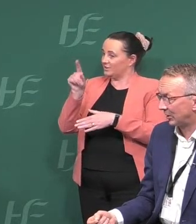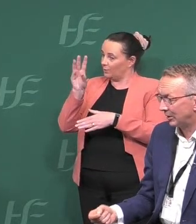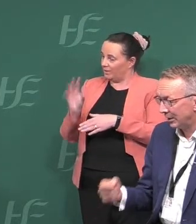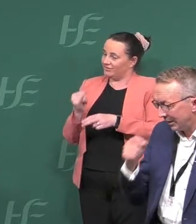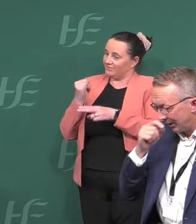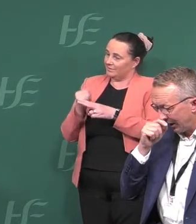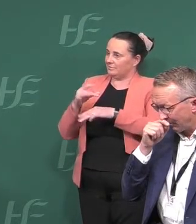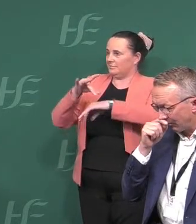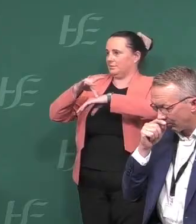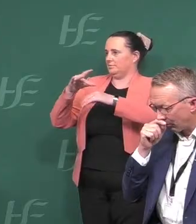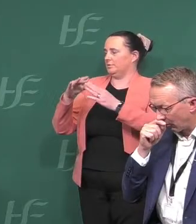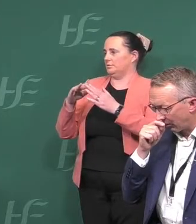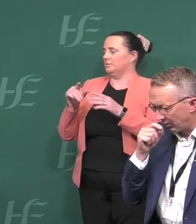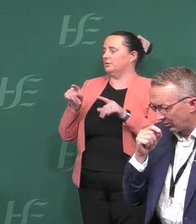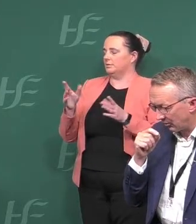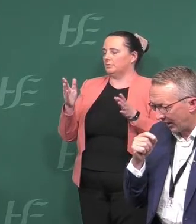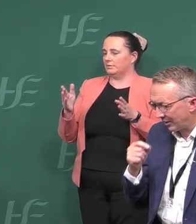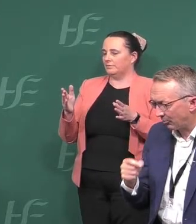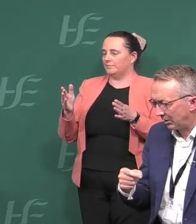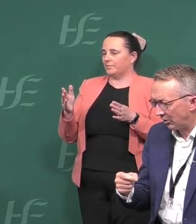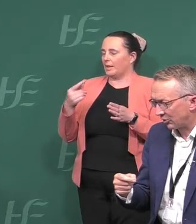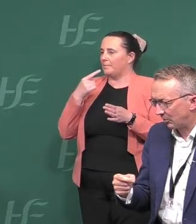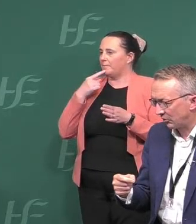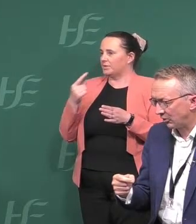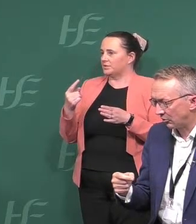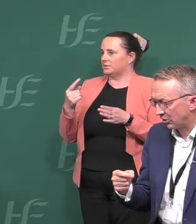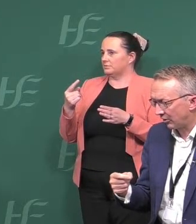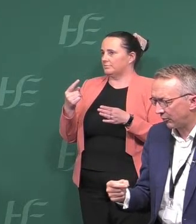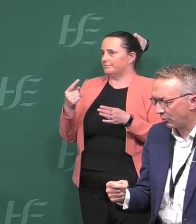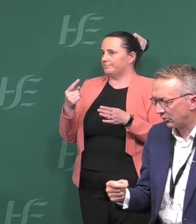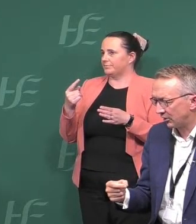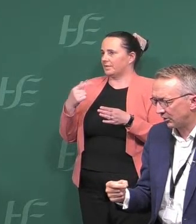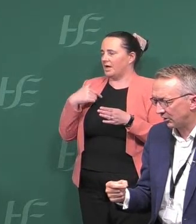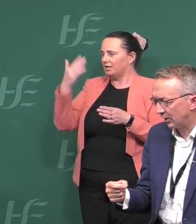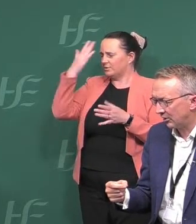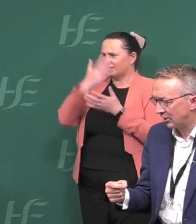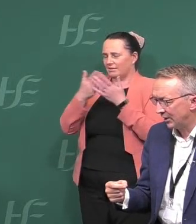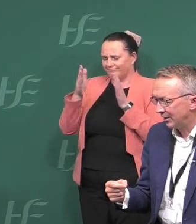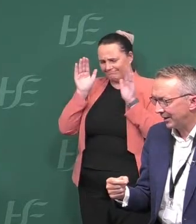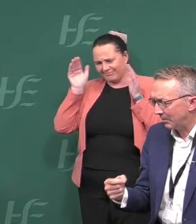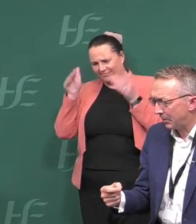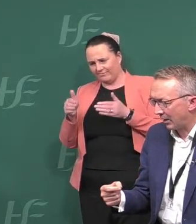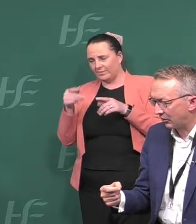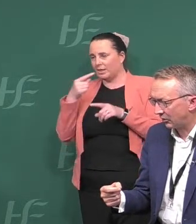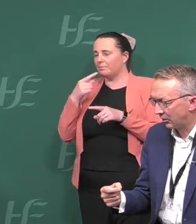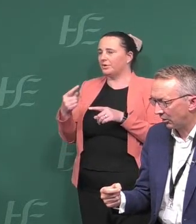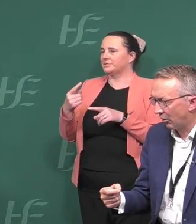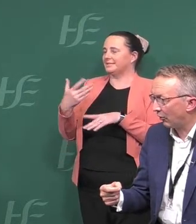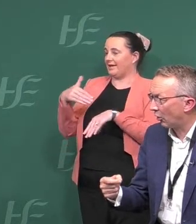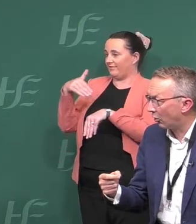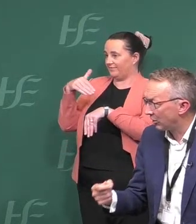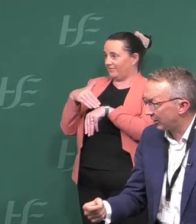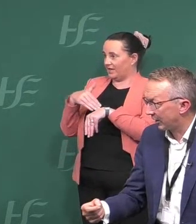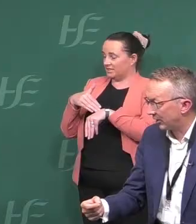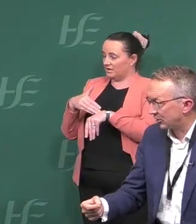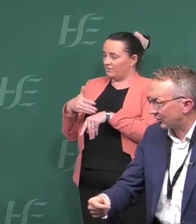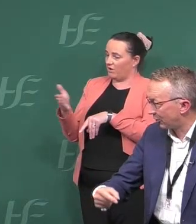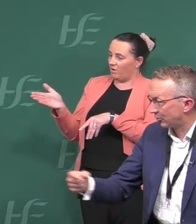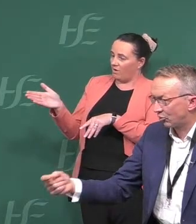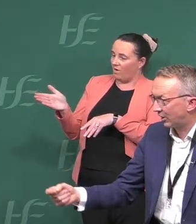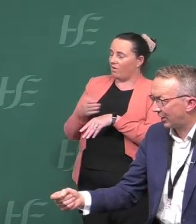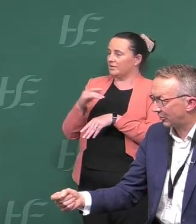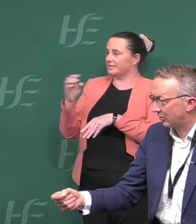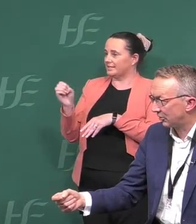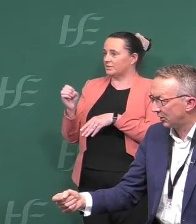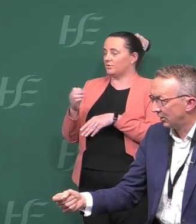in hospital. But what it cannot be lost, because I know there's a lot of focus on this, is the impact of all the cases,